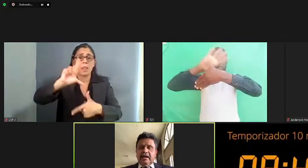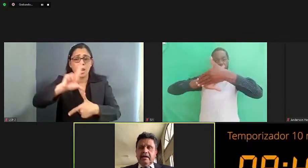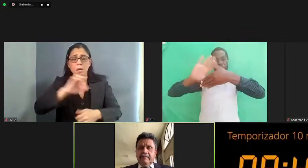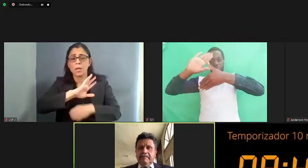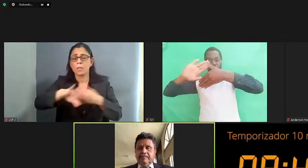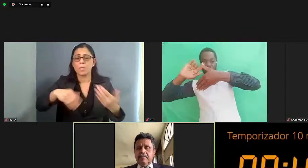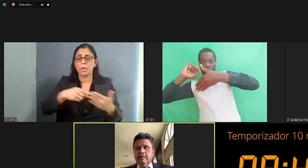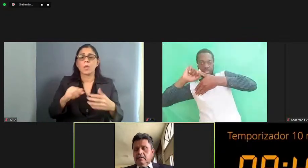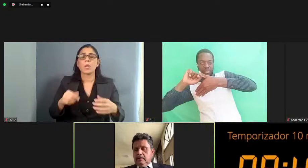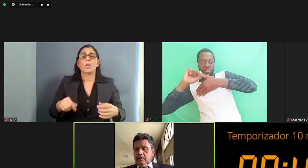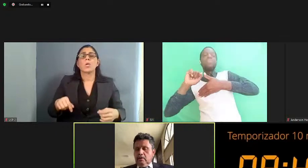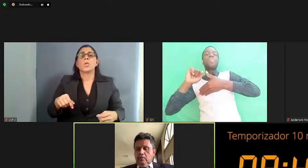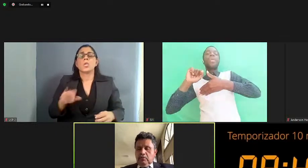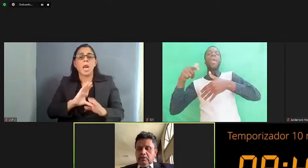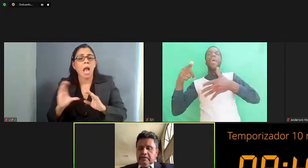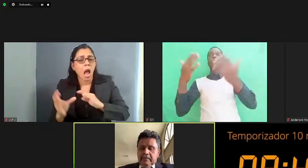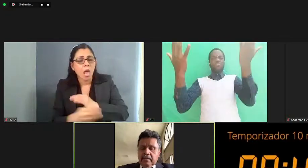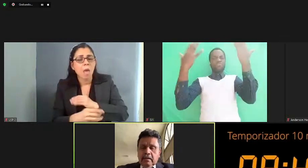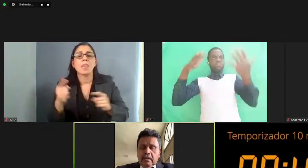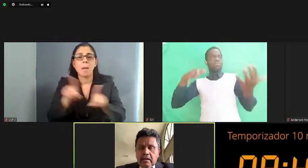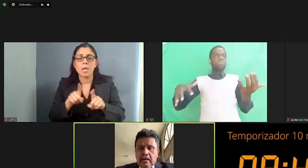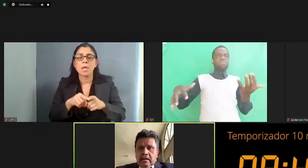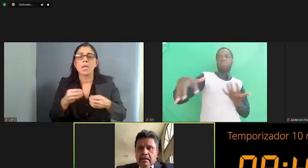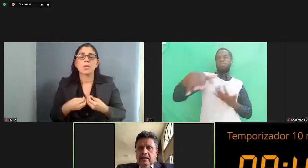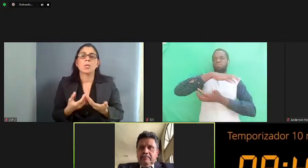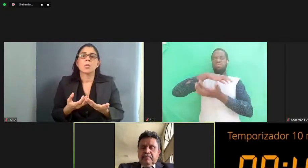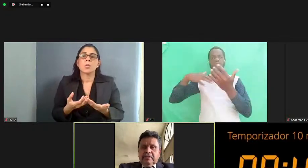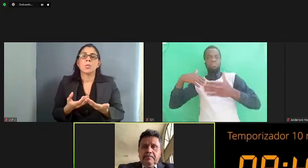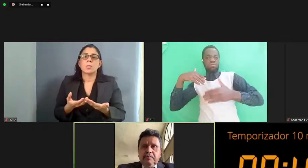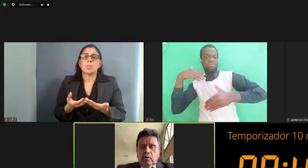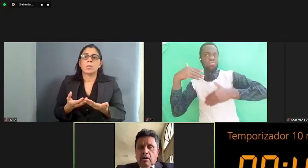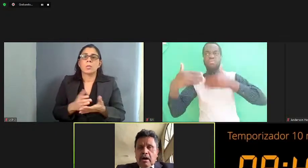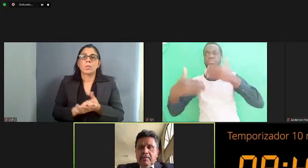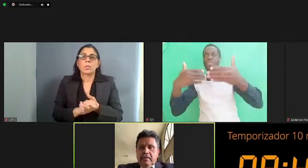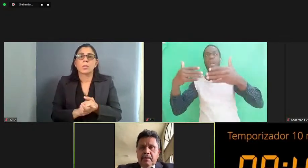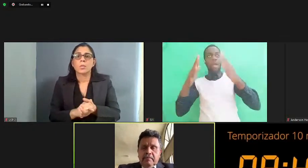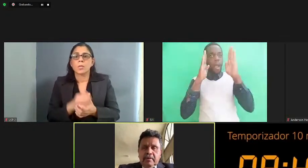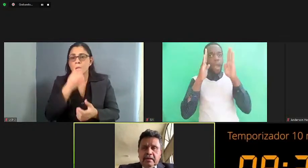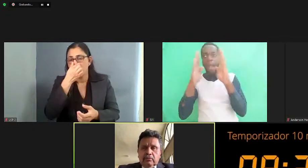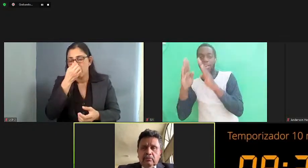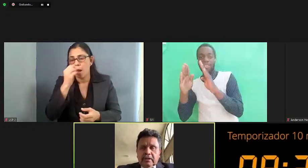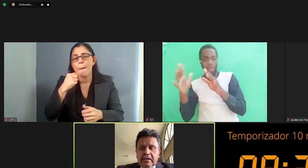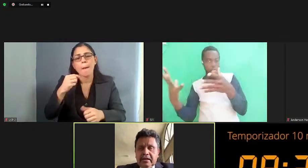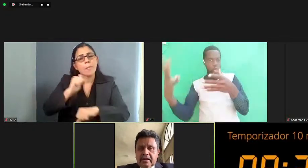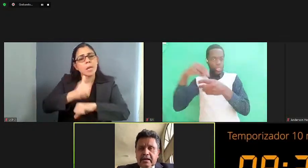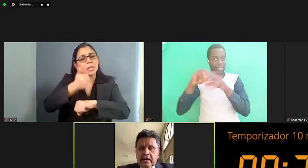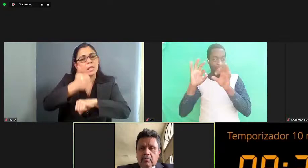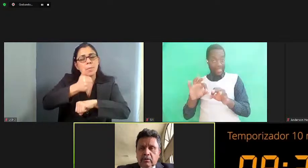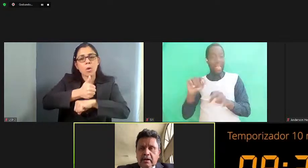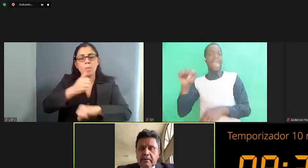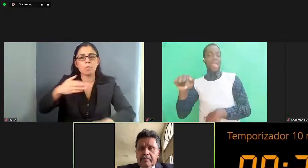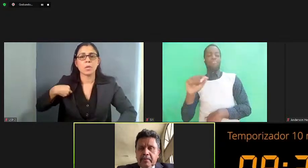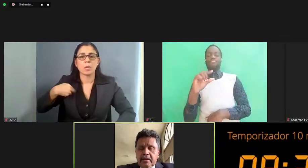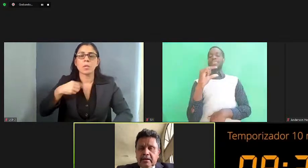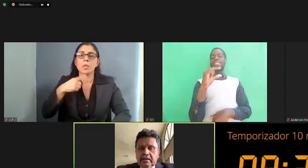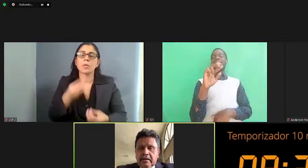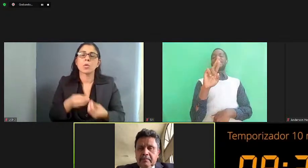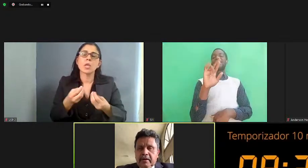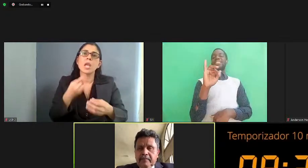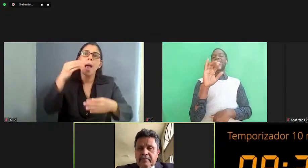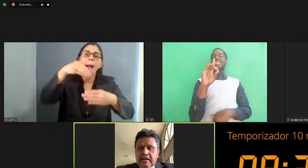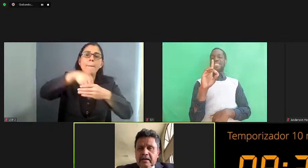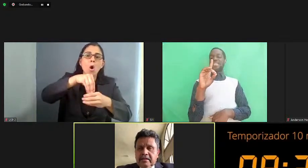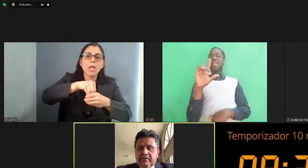network of fairgrounds i am the representative of the network for inclusive risk